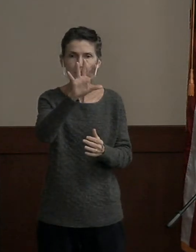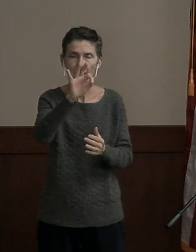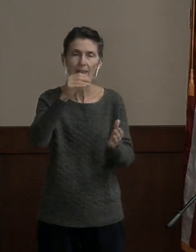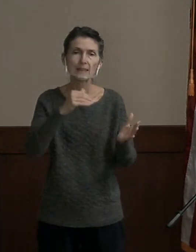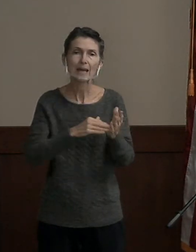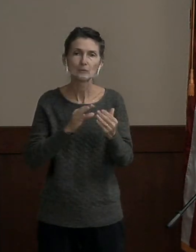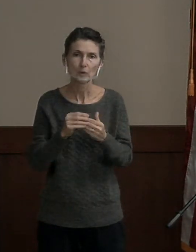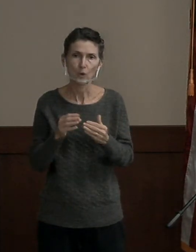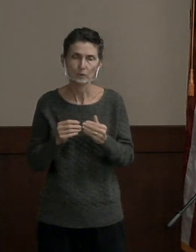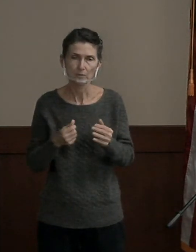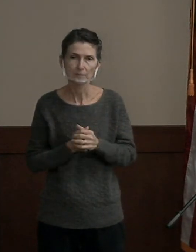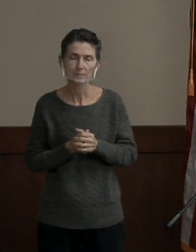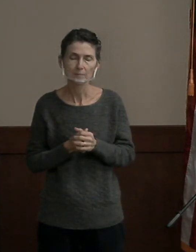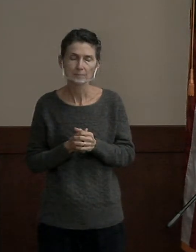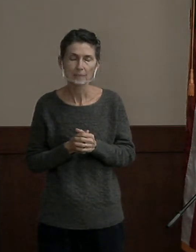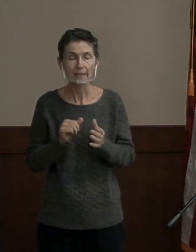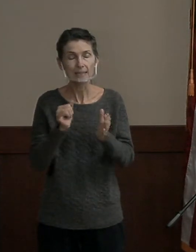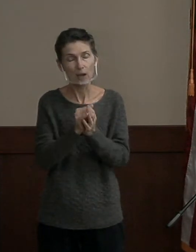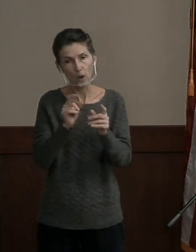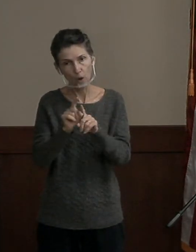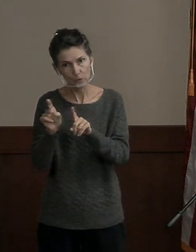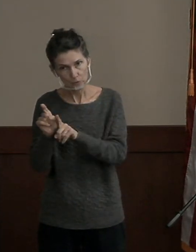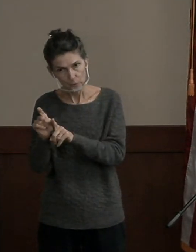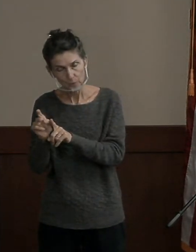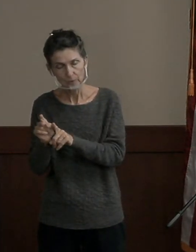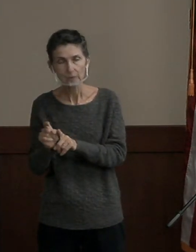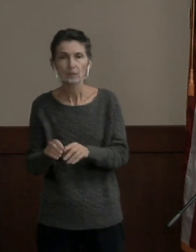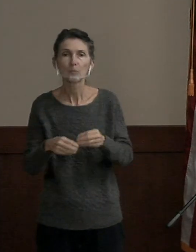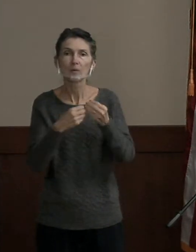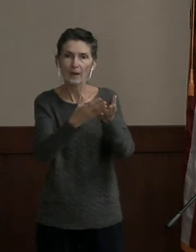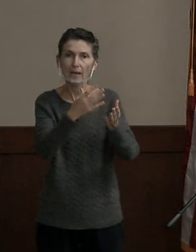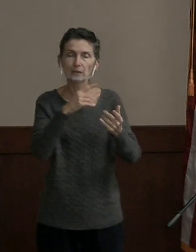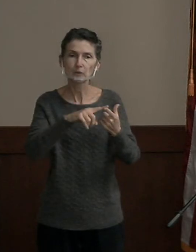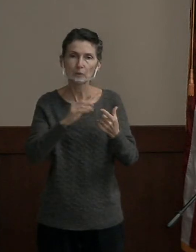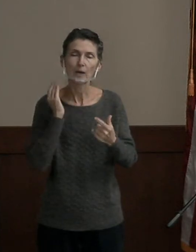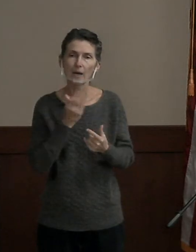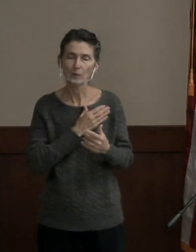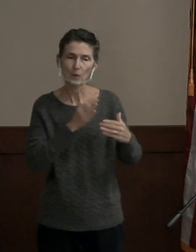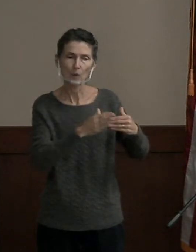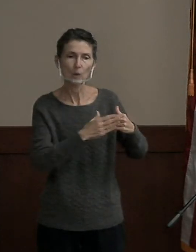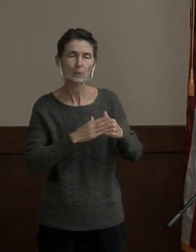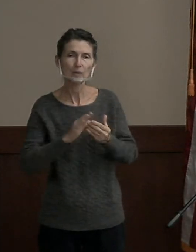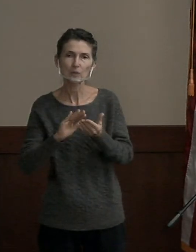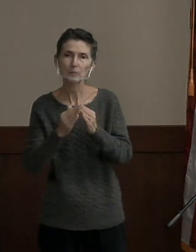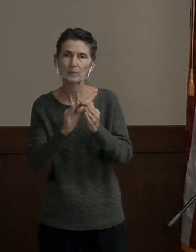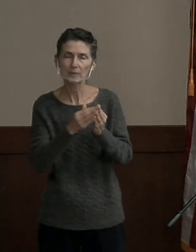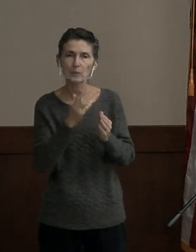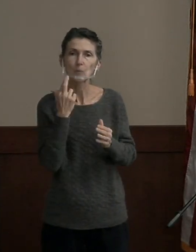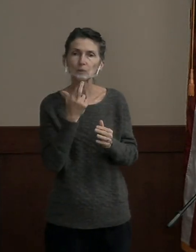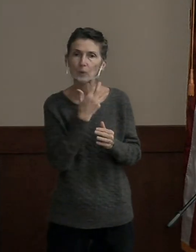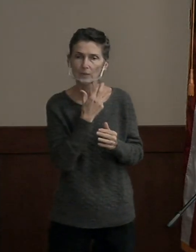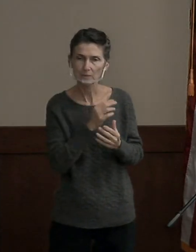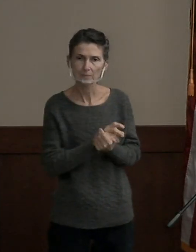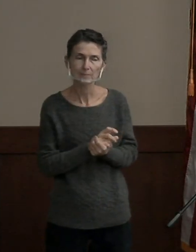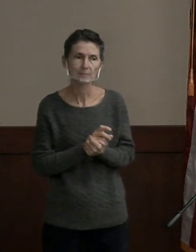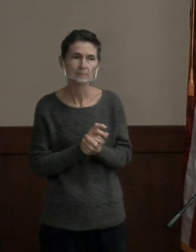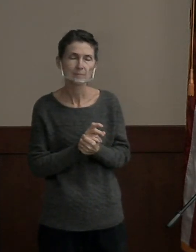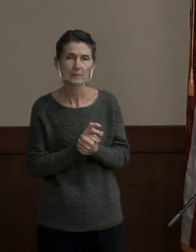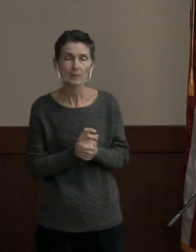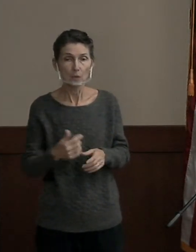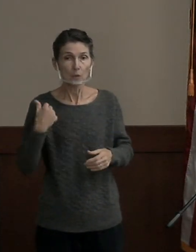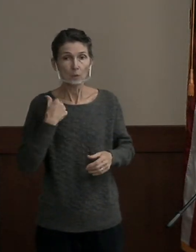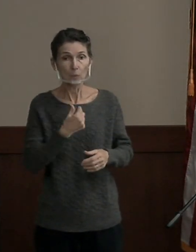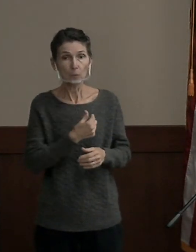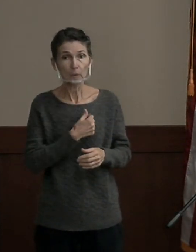$459,000. That was also provided to our local community restaurants. Together